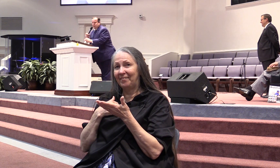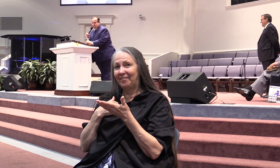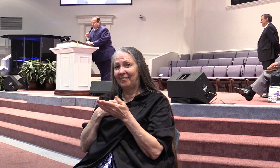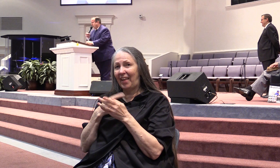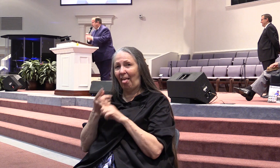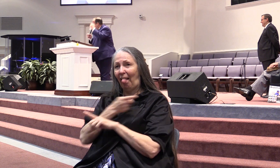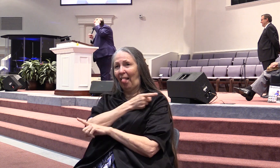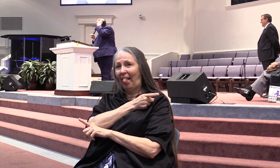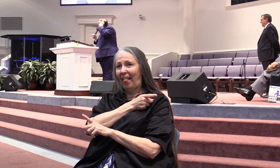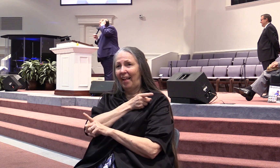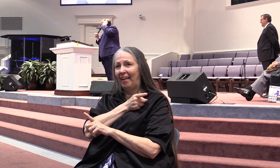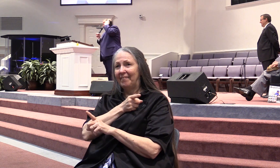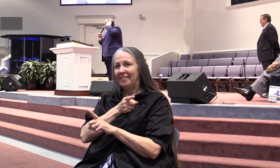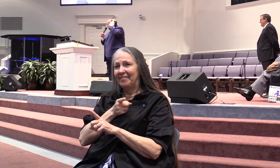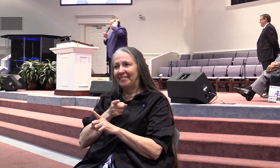longer introductions you've ever